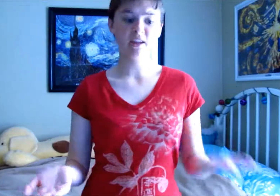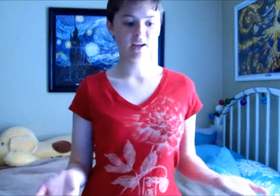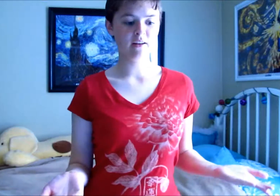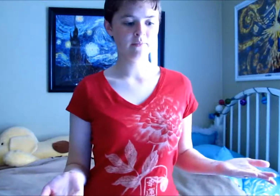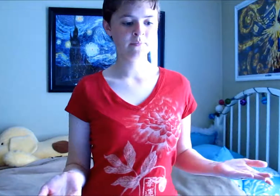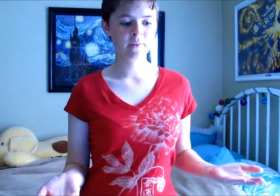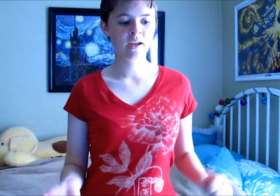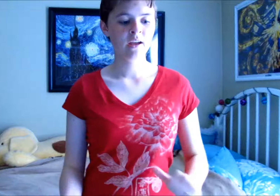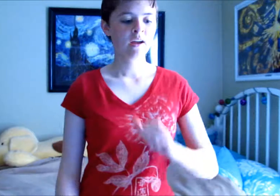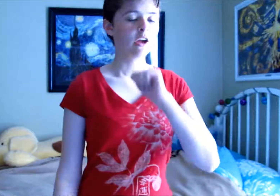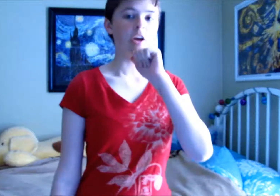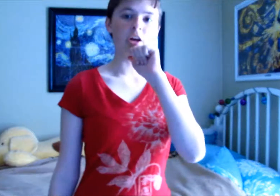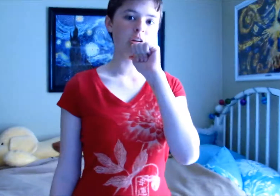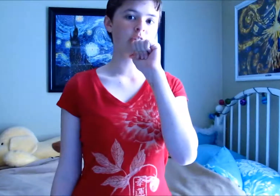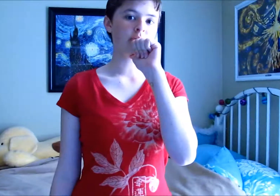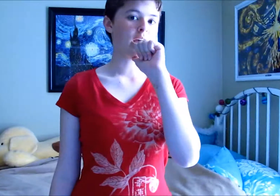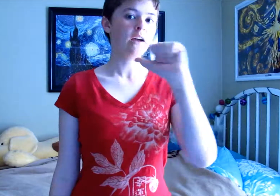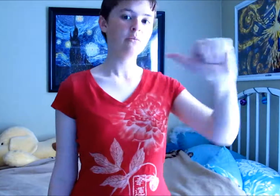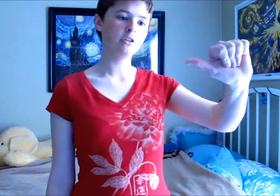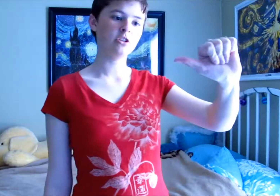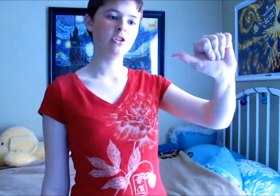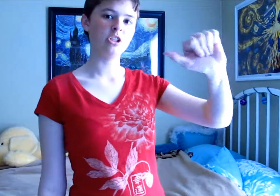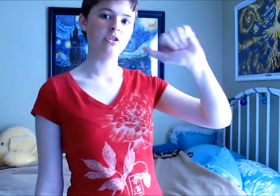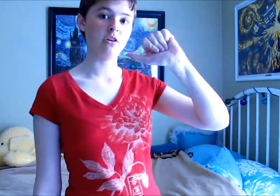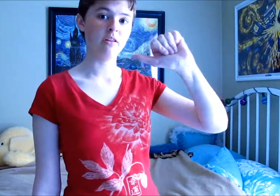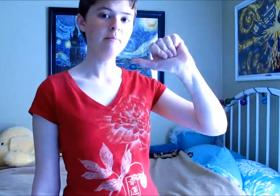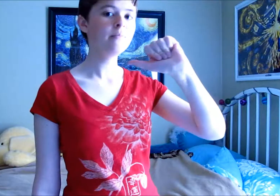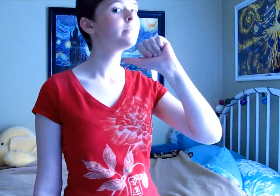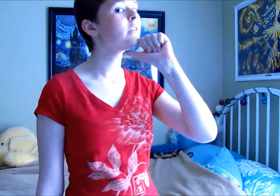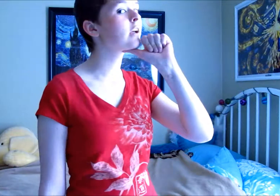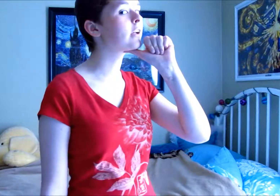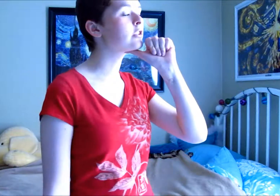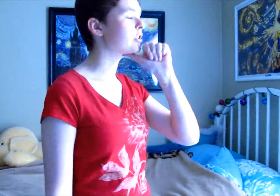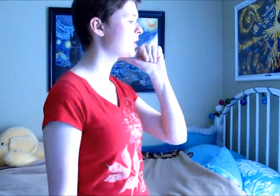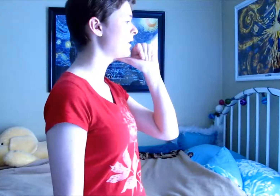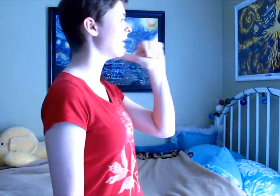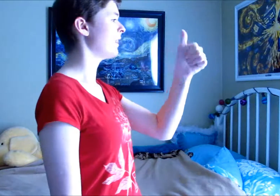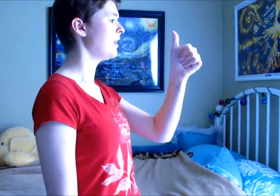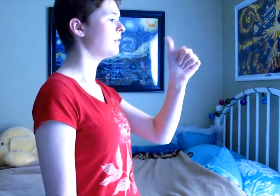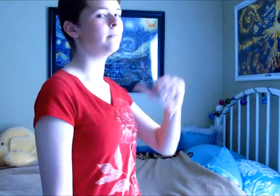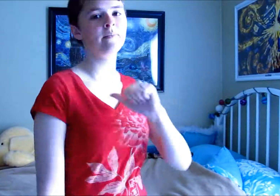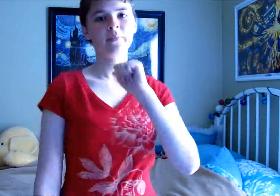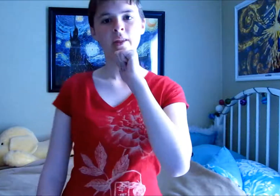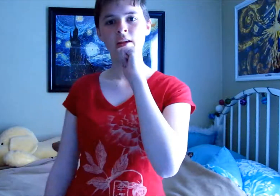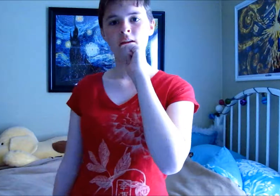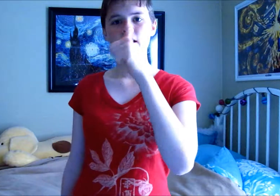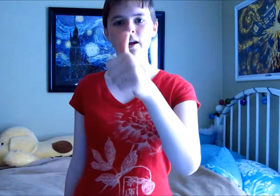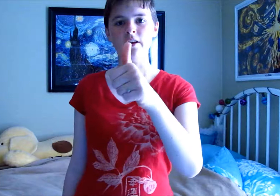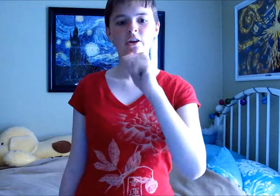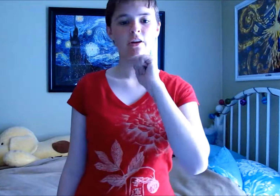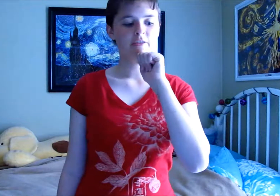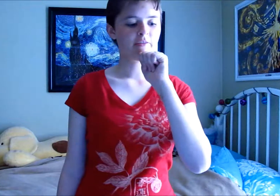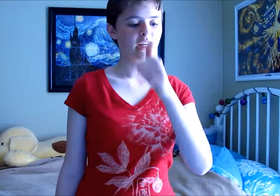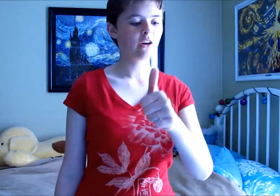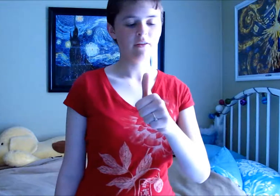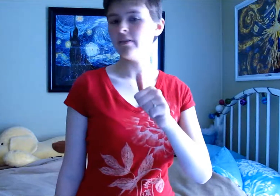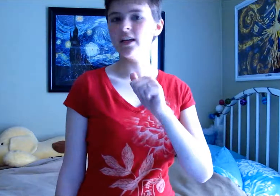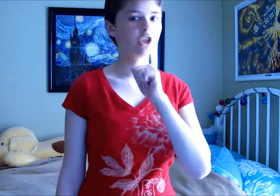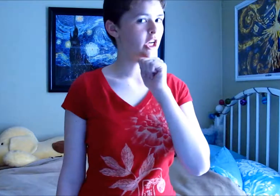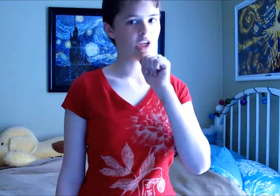again. You're going to do not, which is just your thumb against your chin like that. And you're going to flick it off and shake your